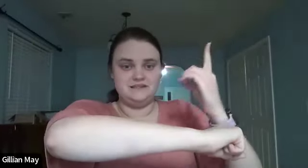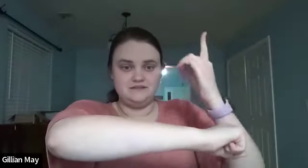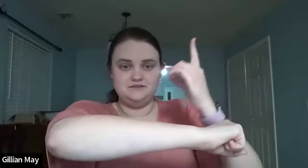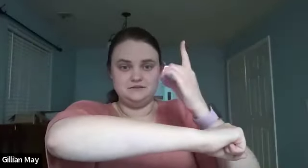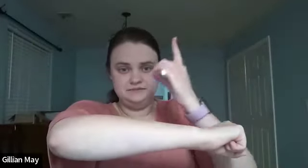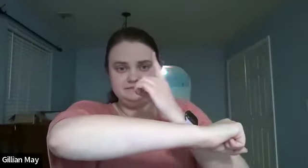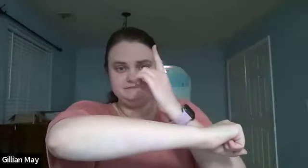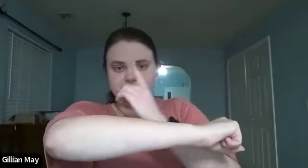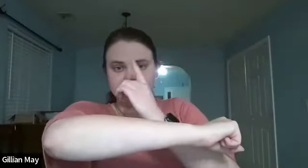Dinosaur.